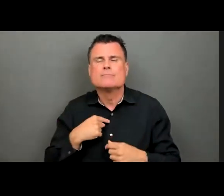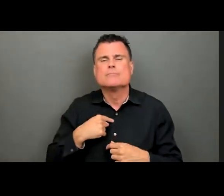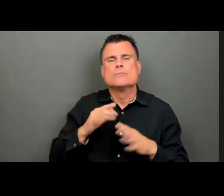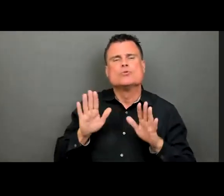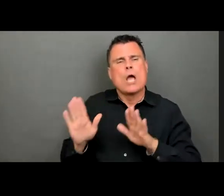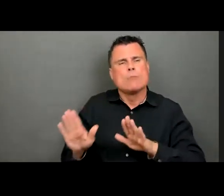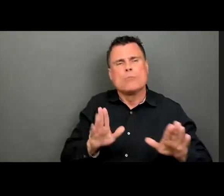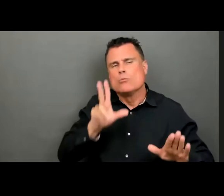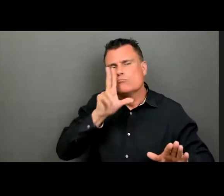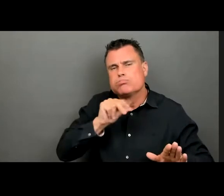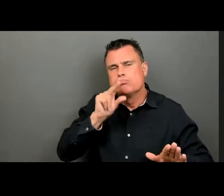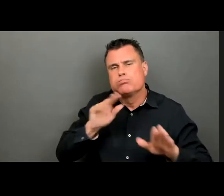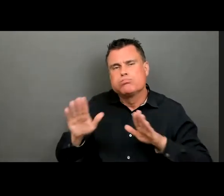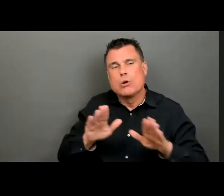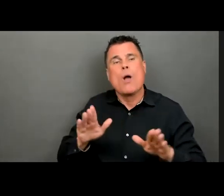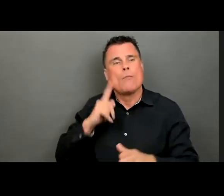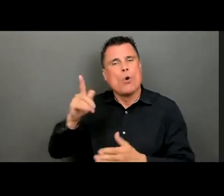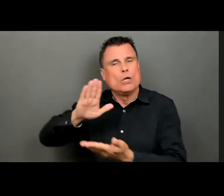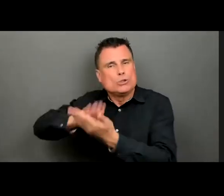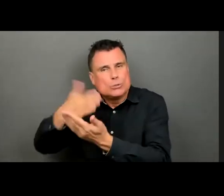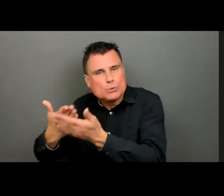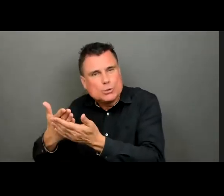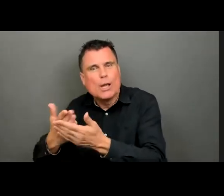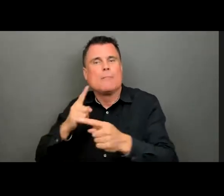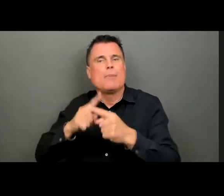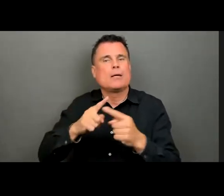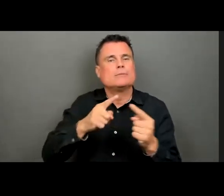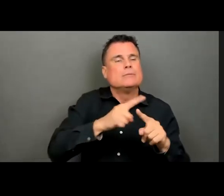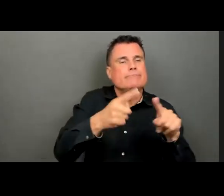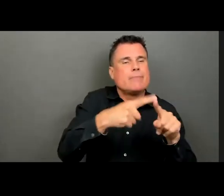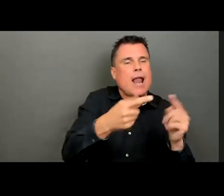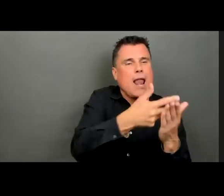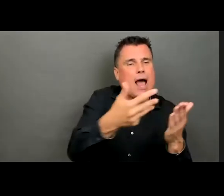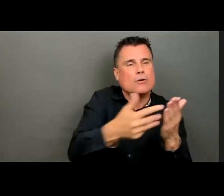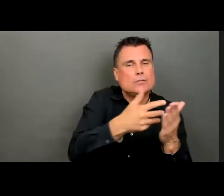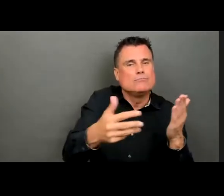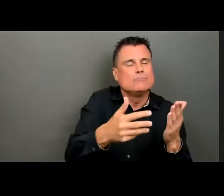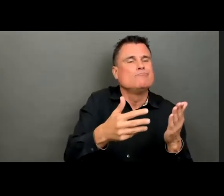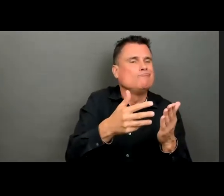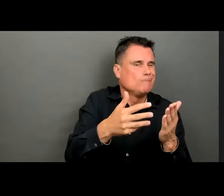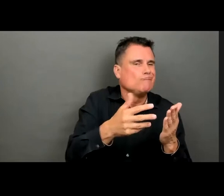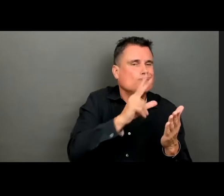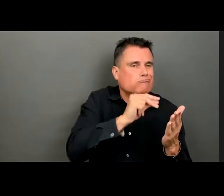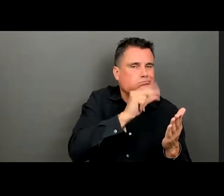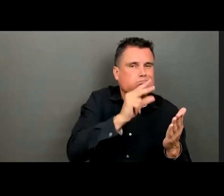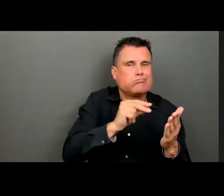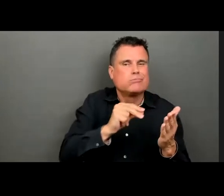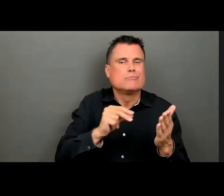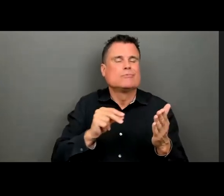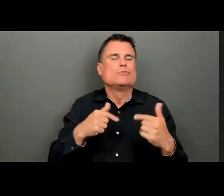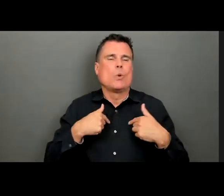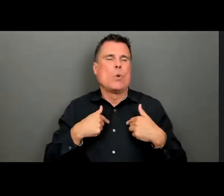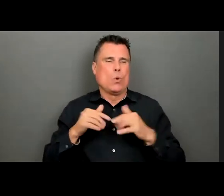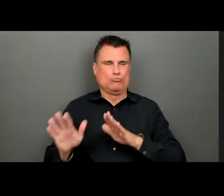interpreters and other language interpreters can may not have any problem to translate what I'm saying.